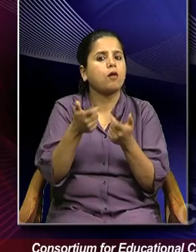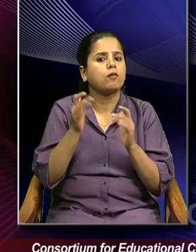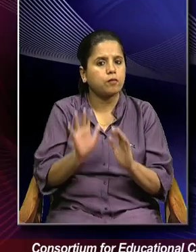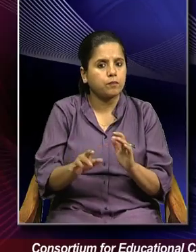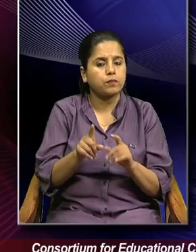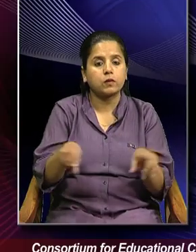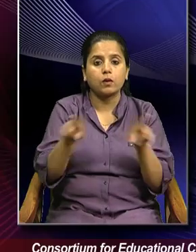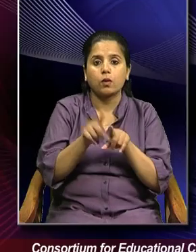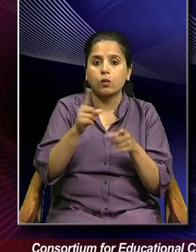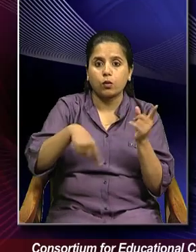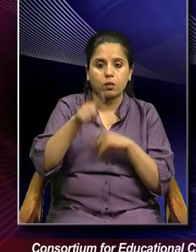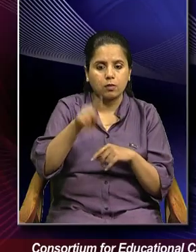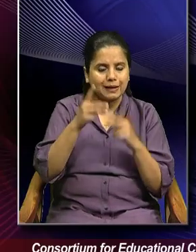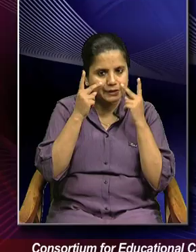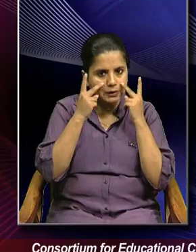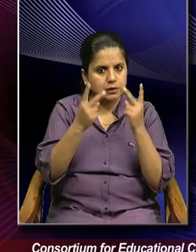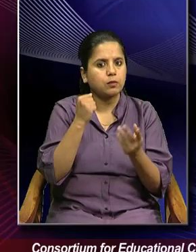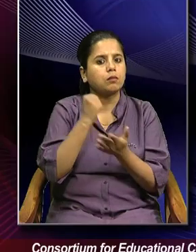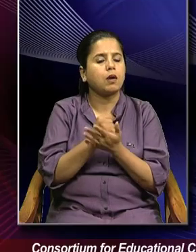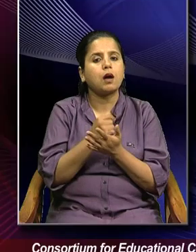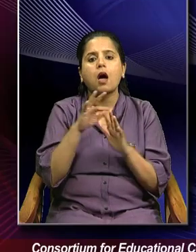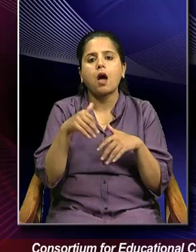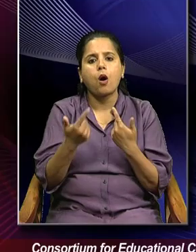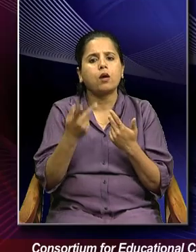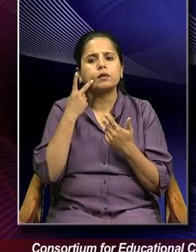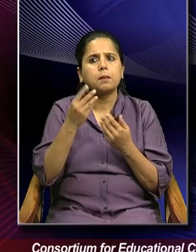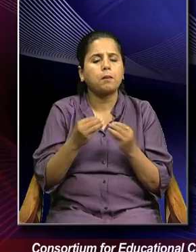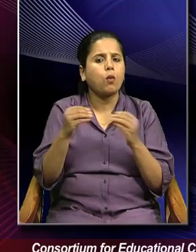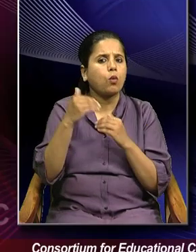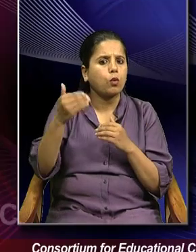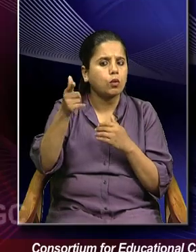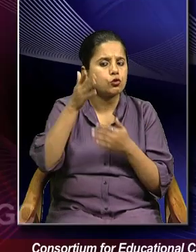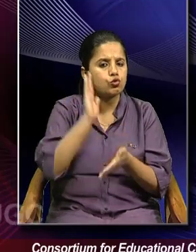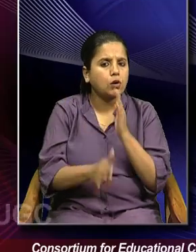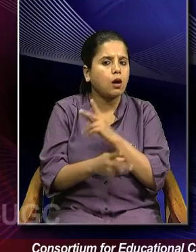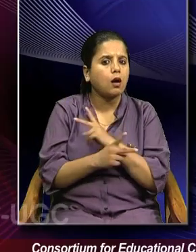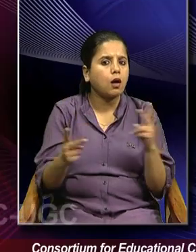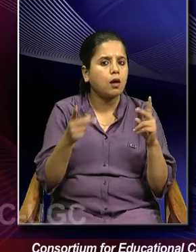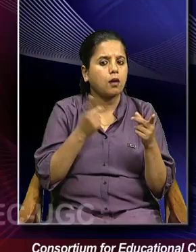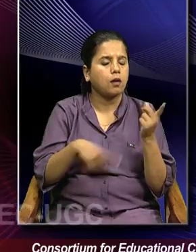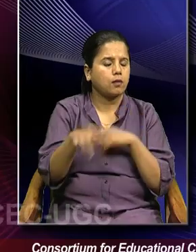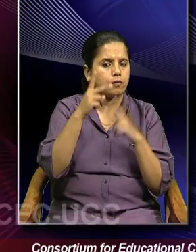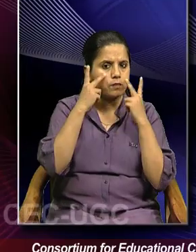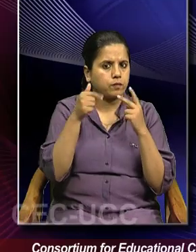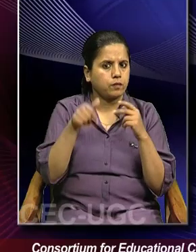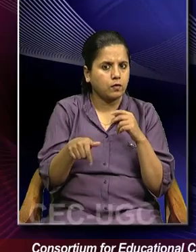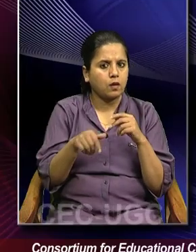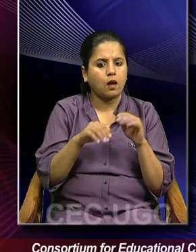one also has to look at that how far these challenges have been